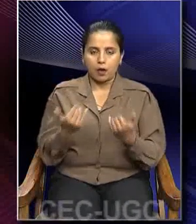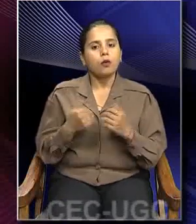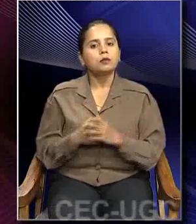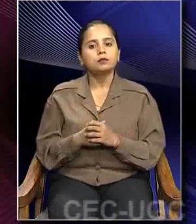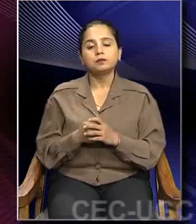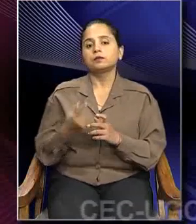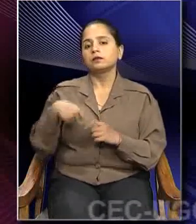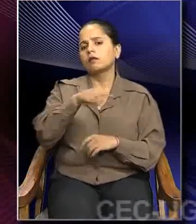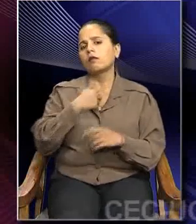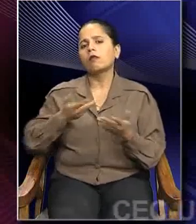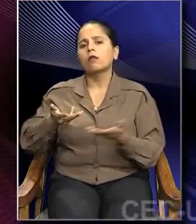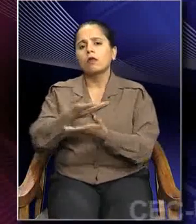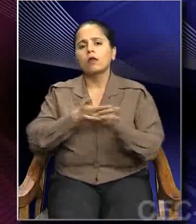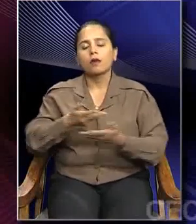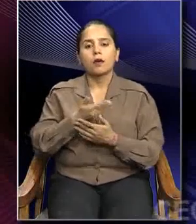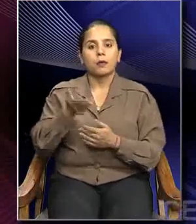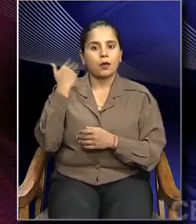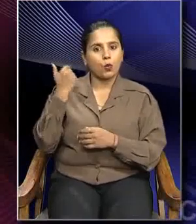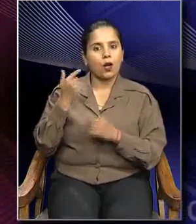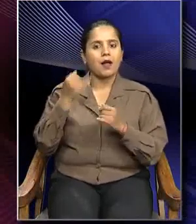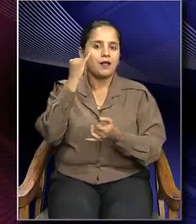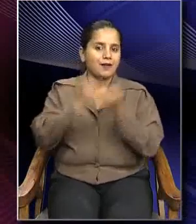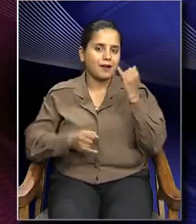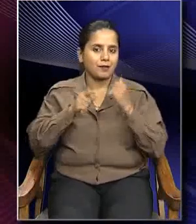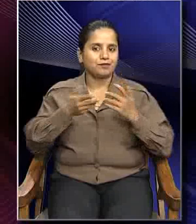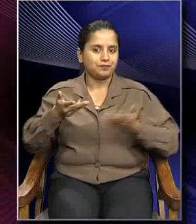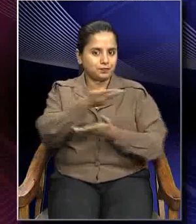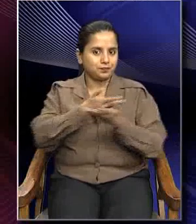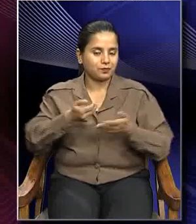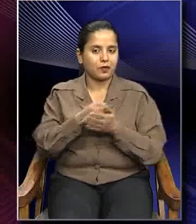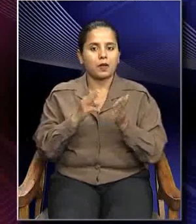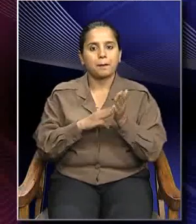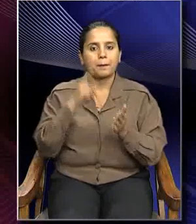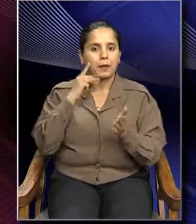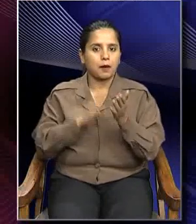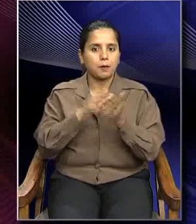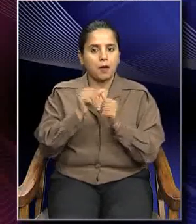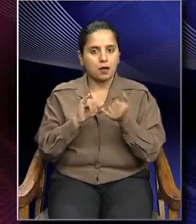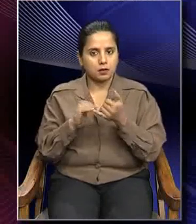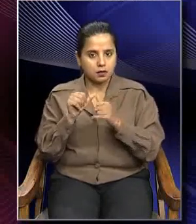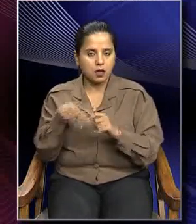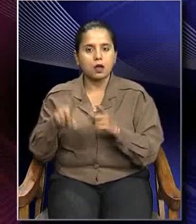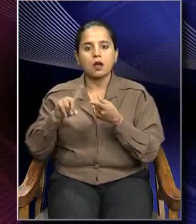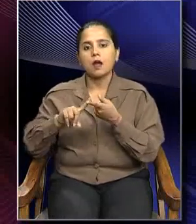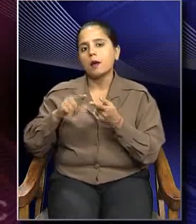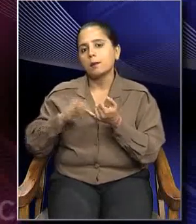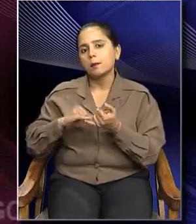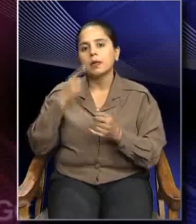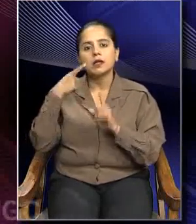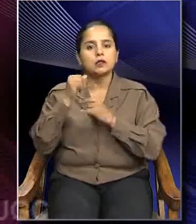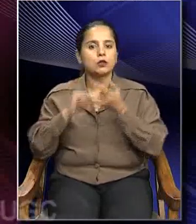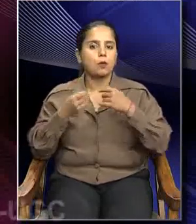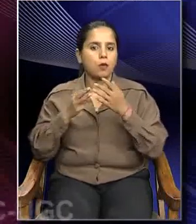we were discussing in the last lecture on Mīmāṃsa epistemology, where we discussed